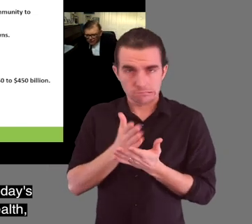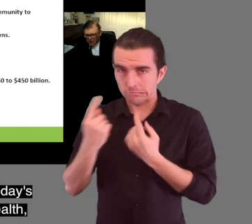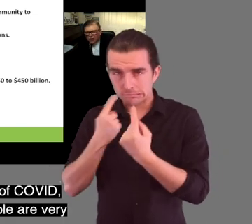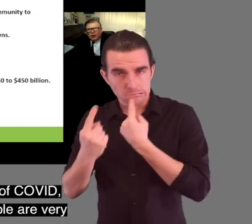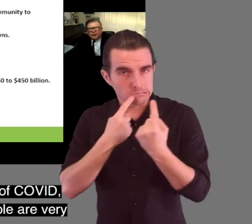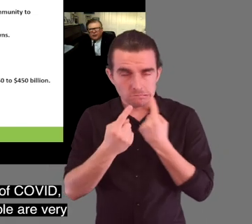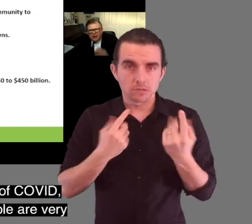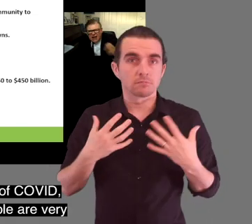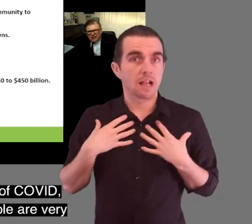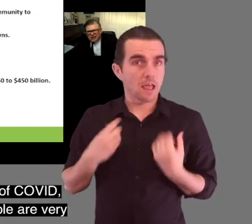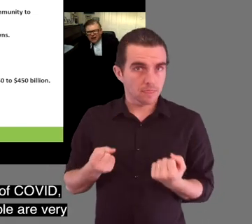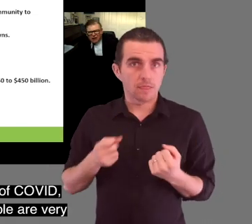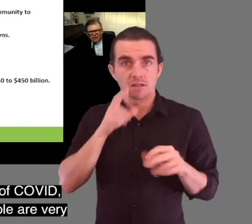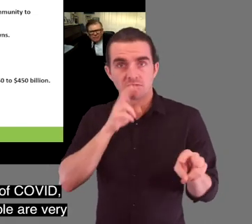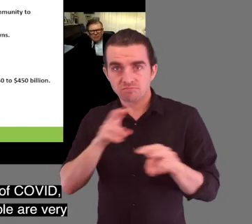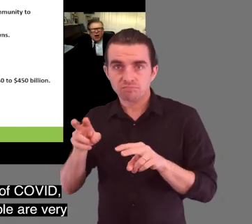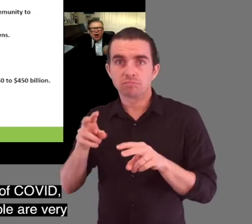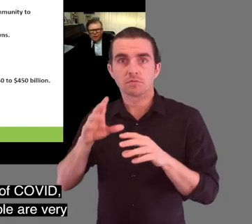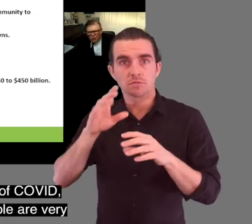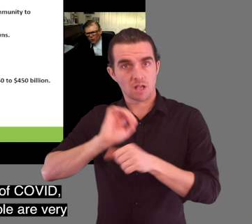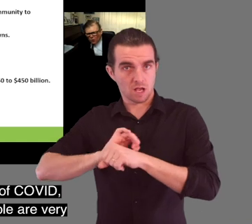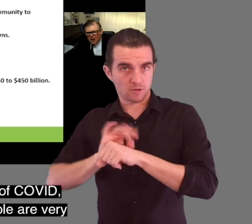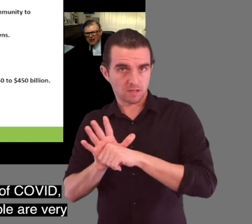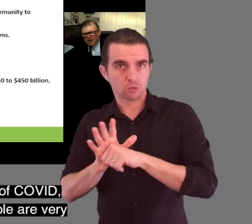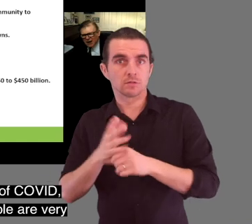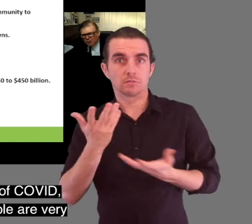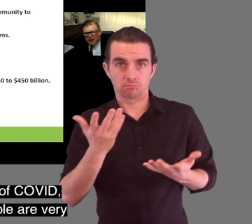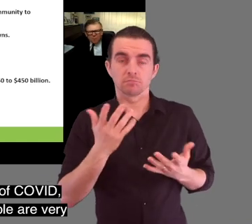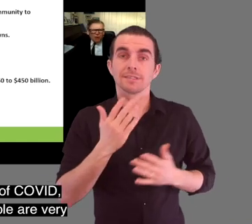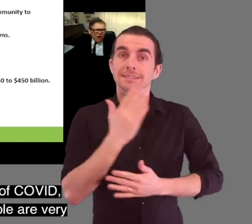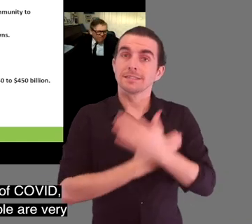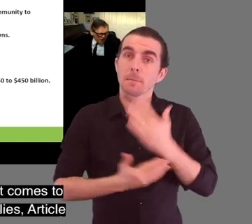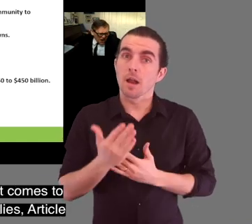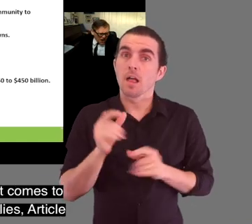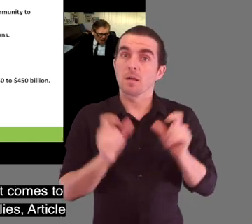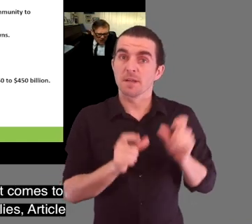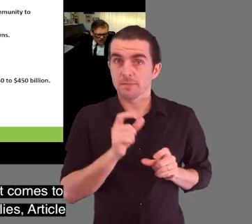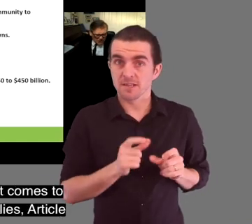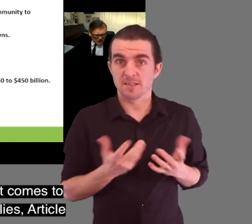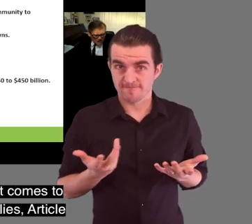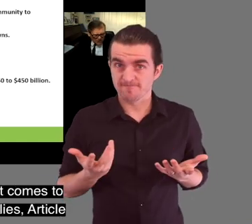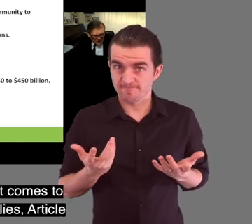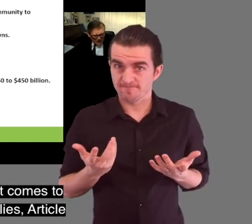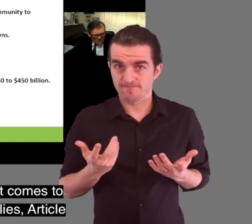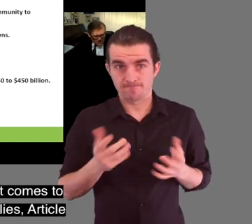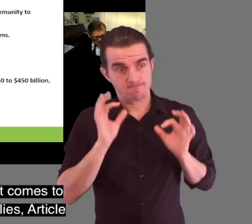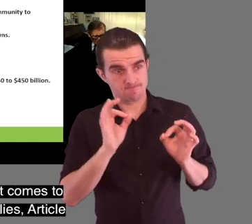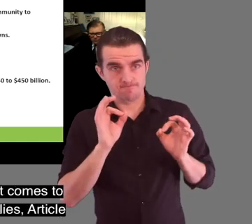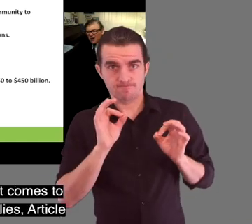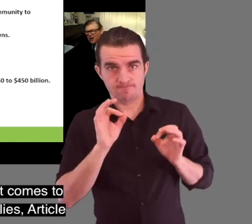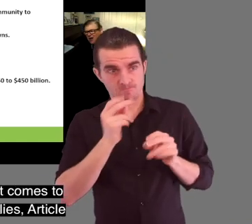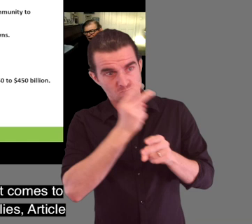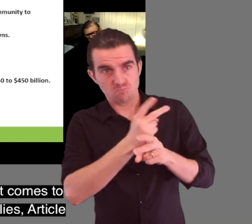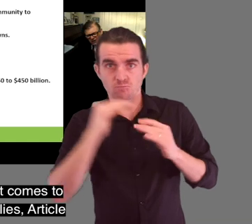health, look through the lens of COVID, but overall, disabled people are very unequally treated when it comes to